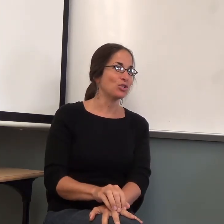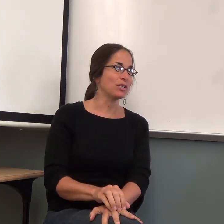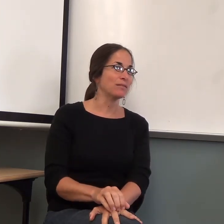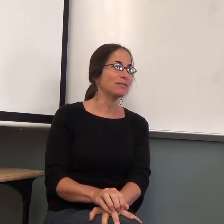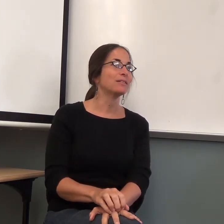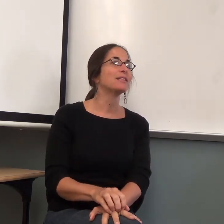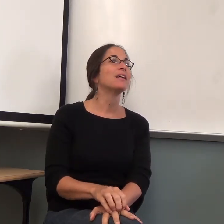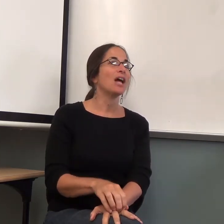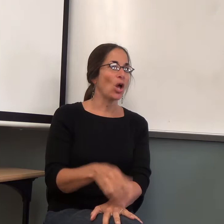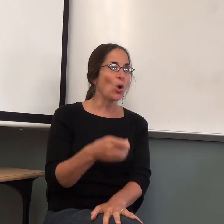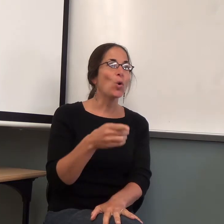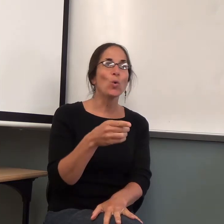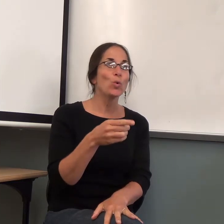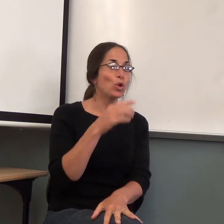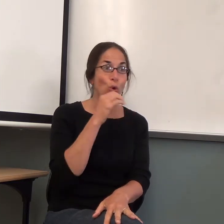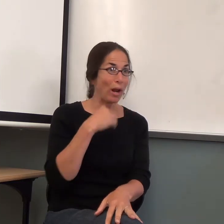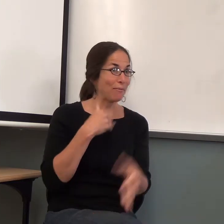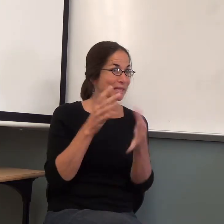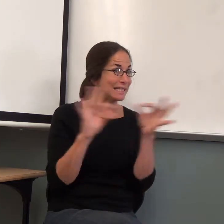Oh, I thought you were using it as a sentence.